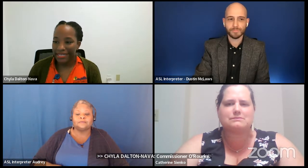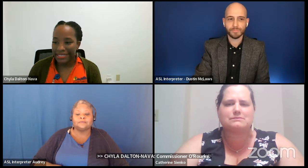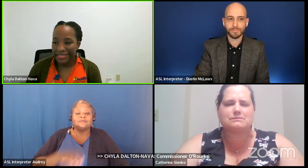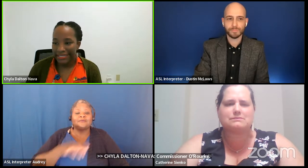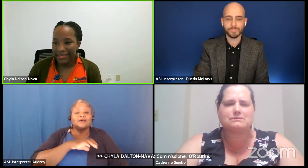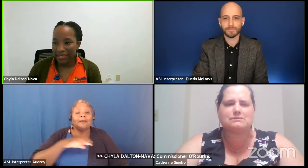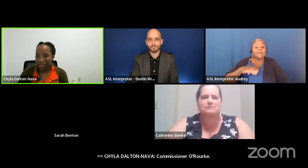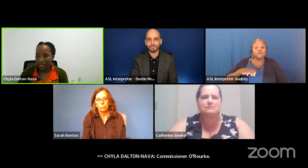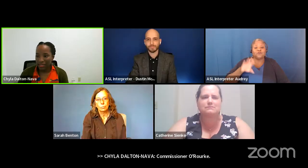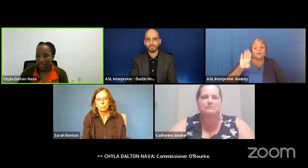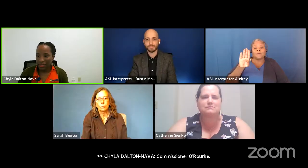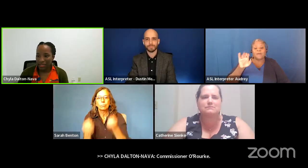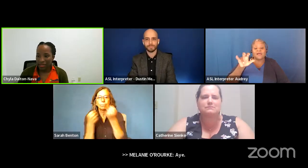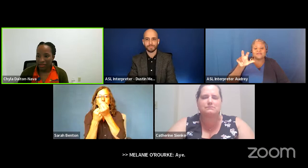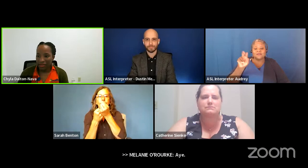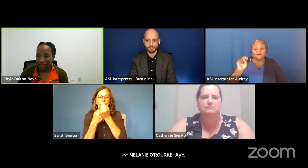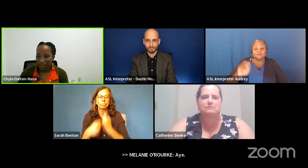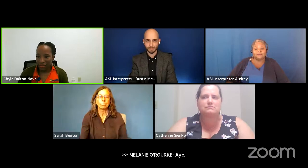Commissioner Benton,